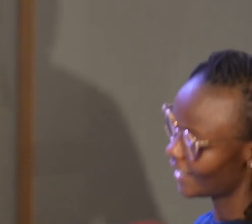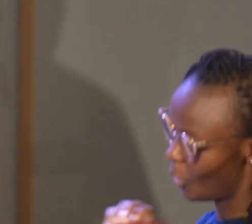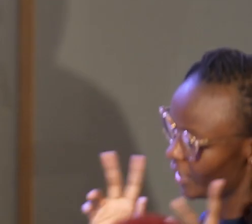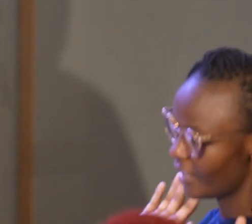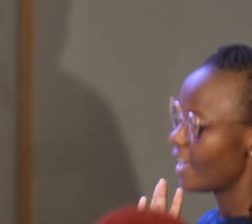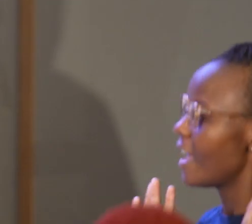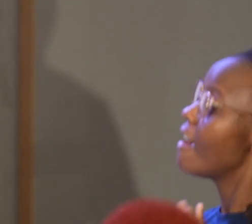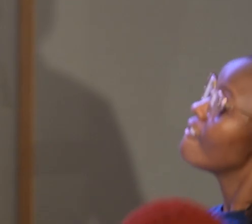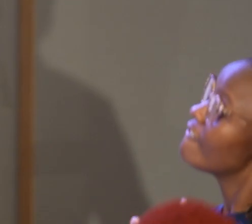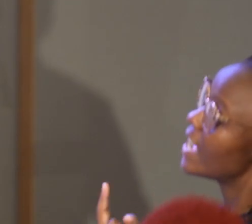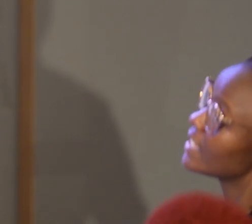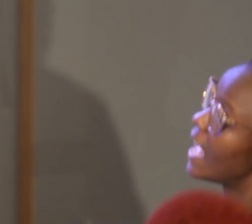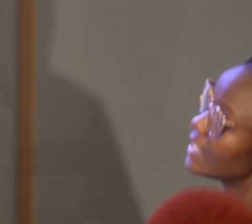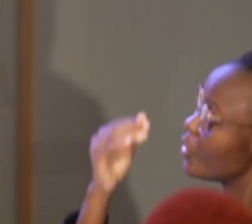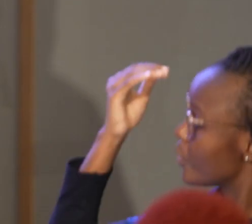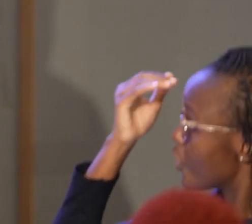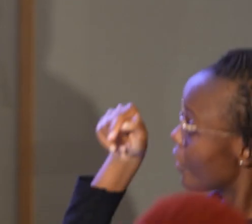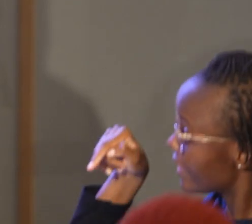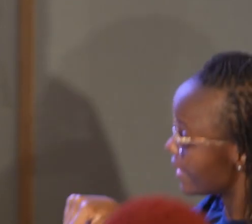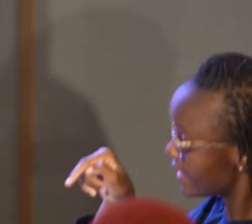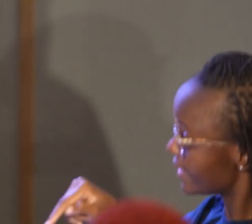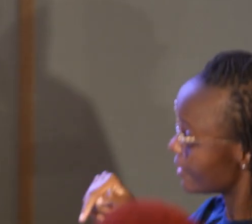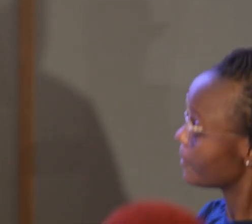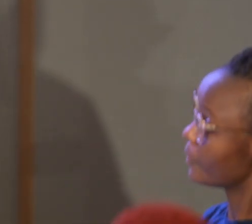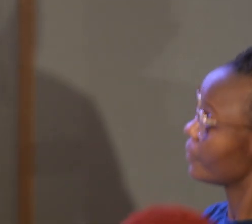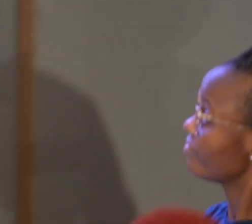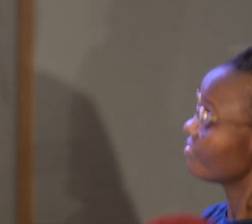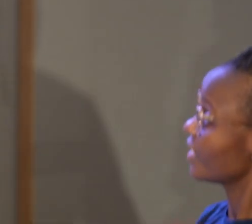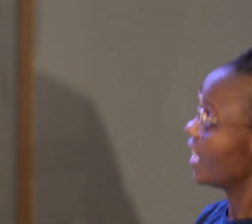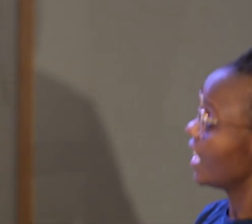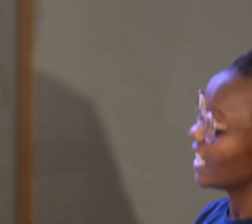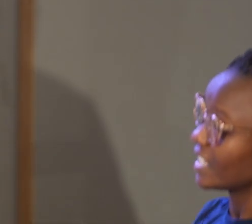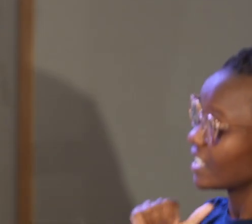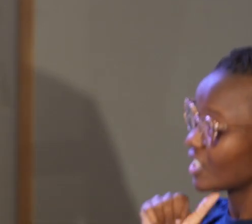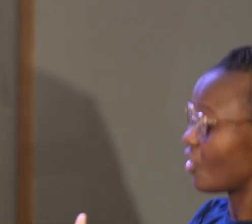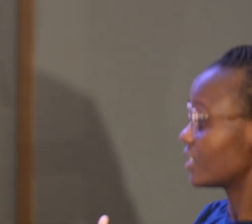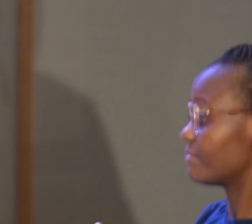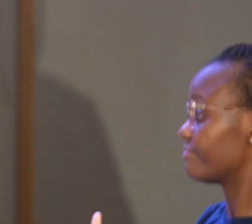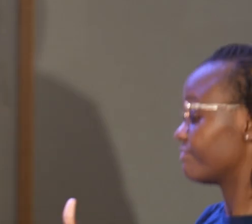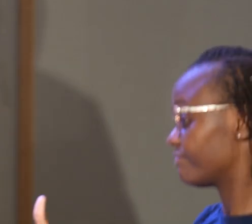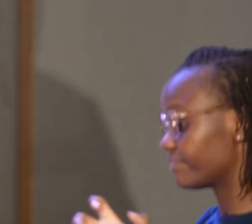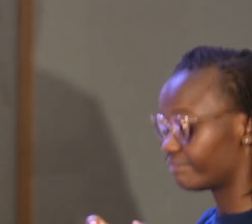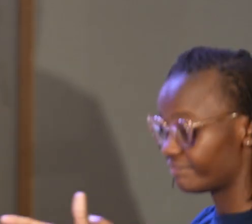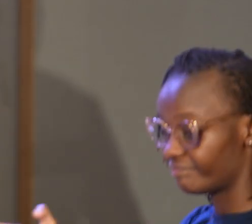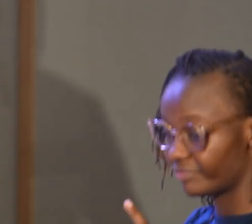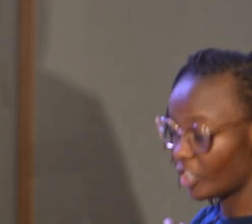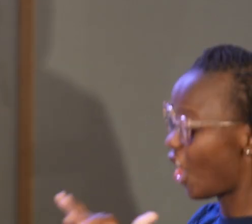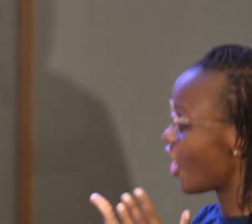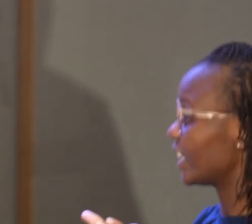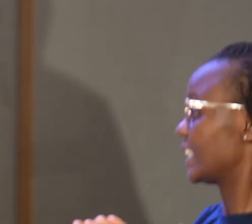So we realized that this instrument does not necessarily capture all the aspirations or does